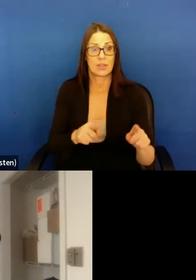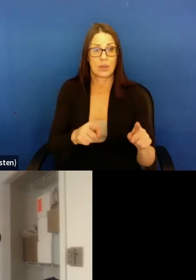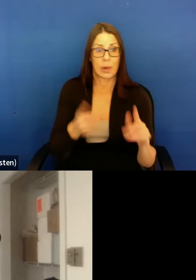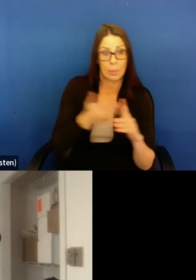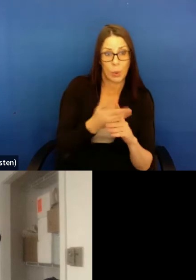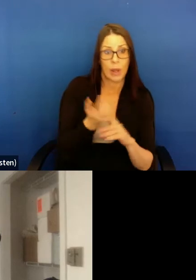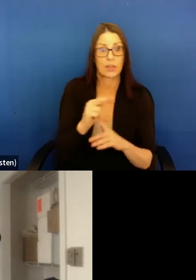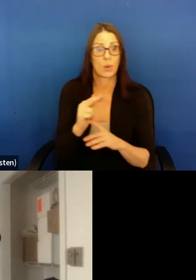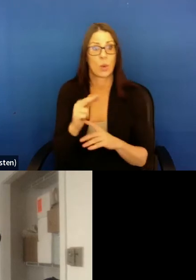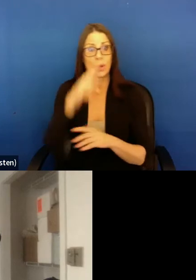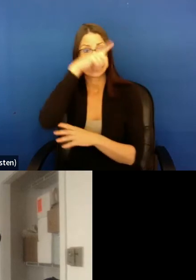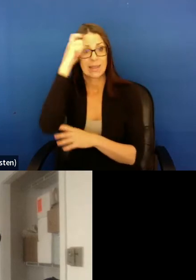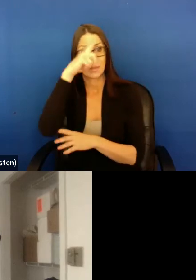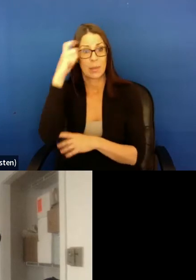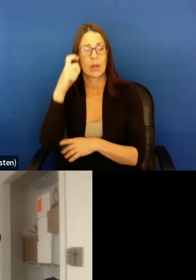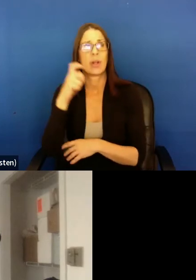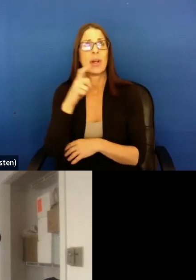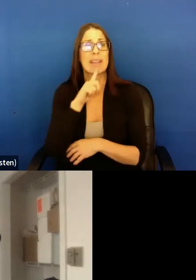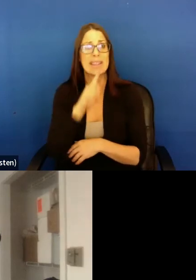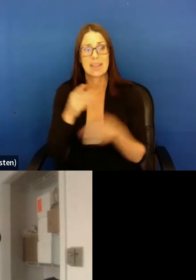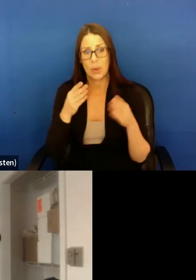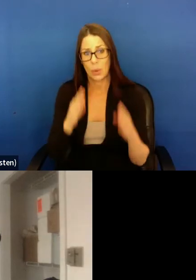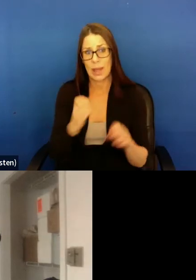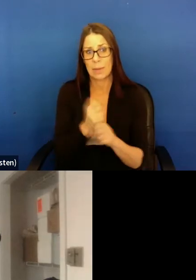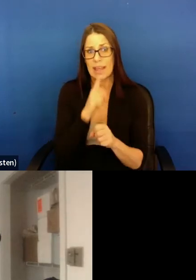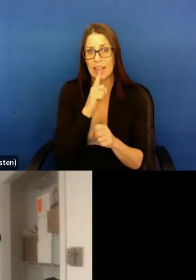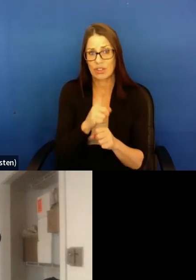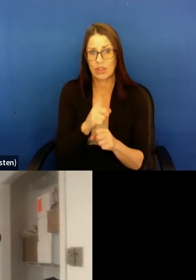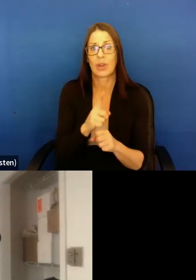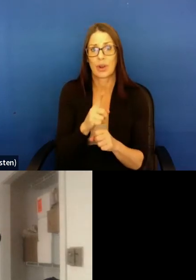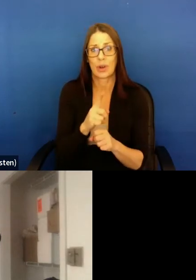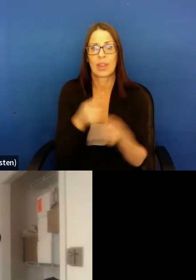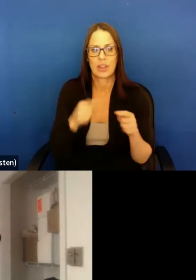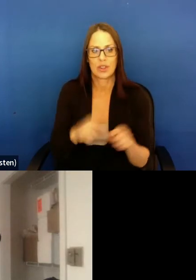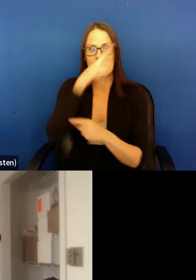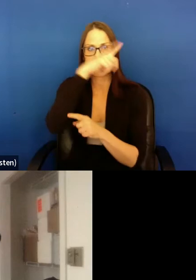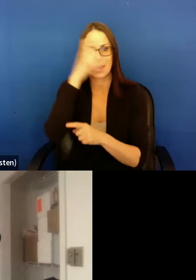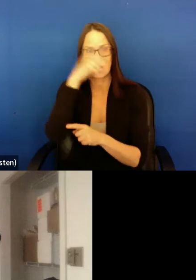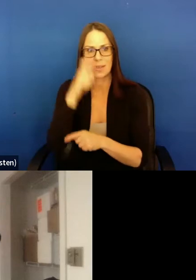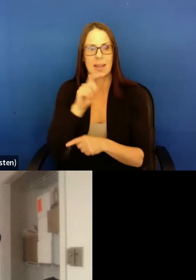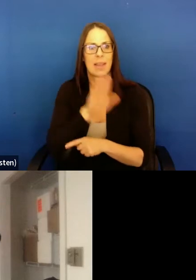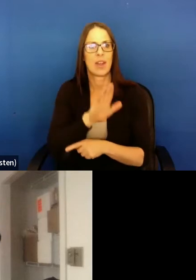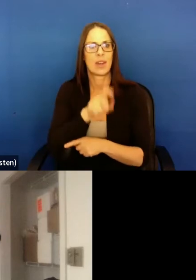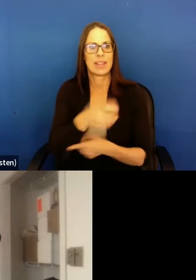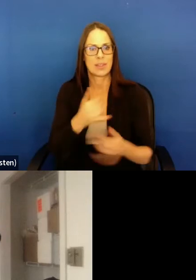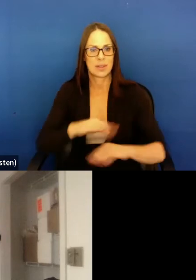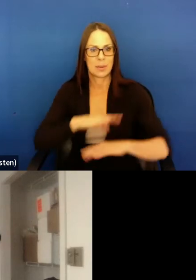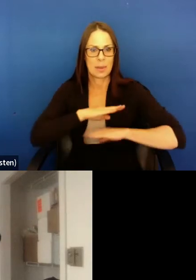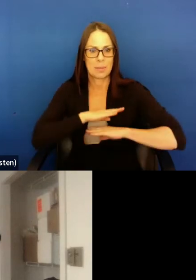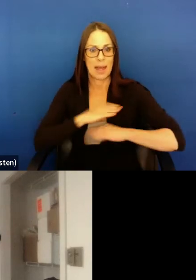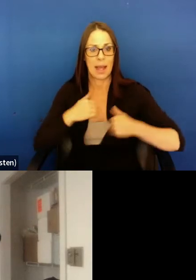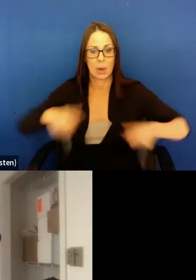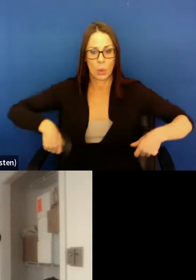needs of disabled people on campus are still being met? For example, I use a manual wheelchair and can only comfortably access IV dining hall if